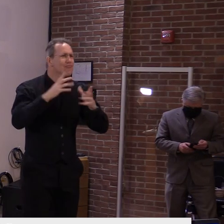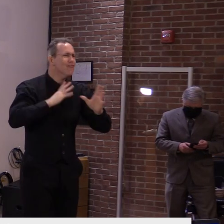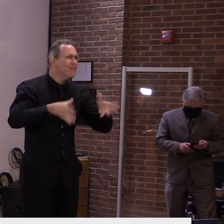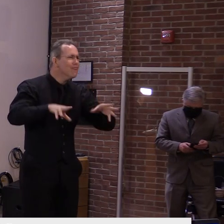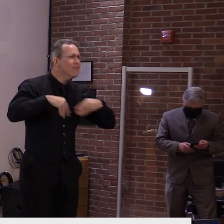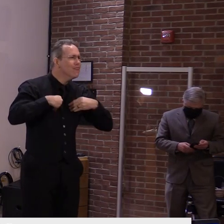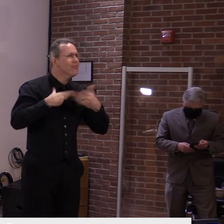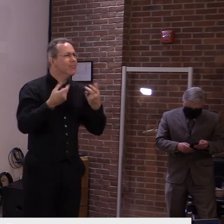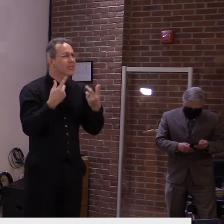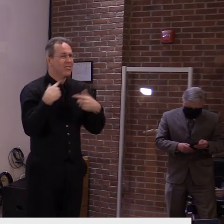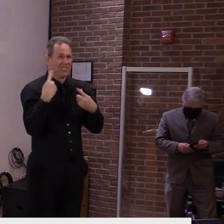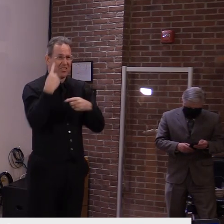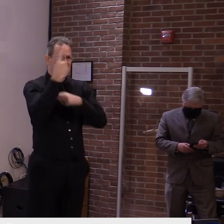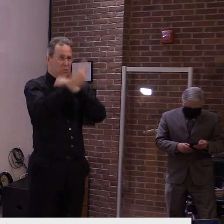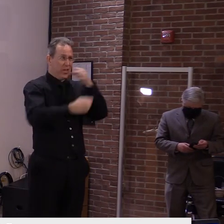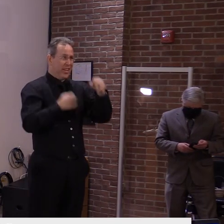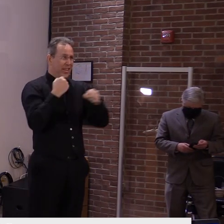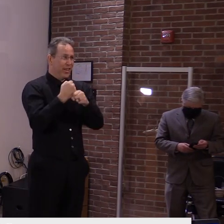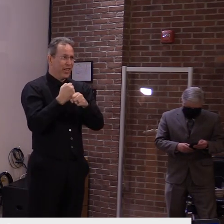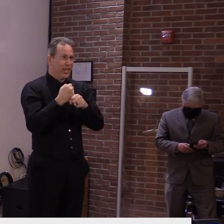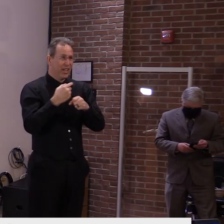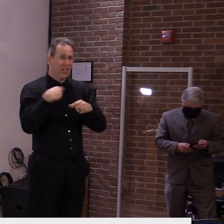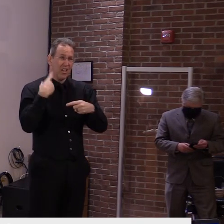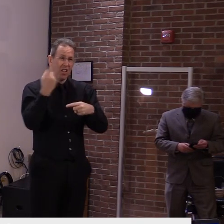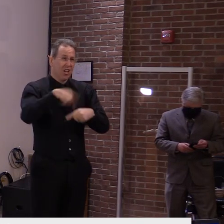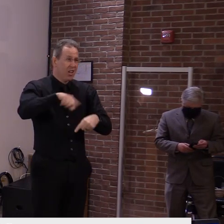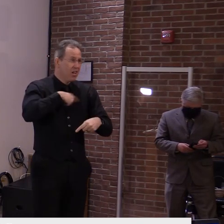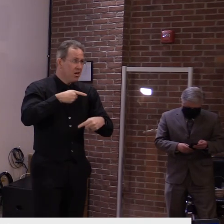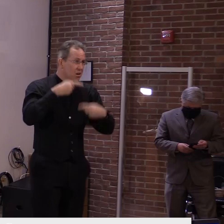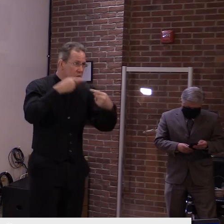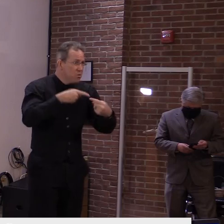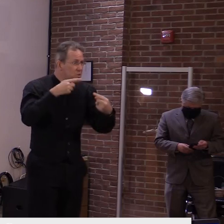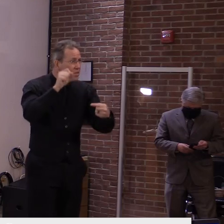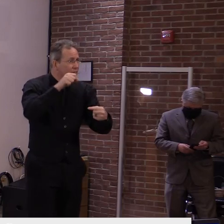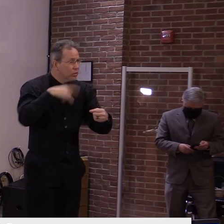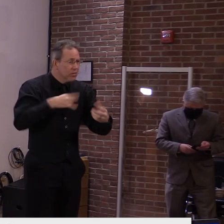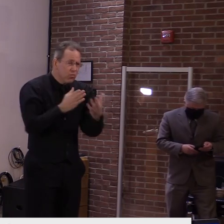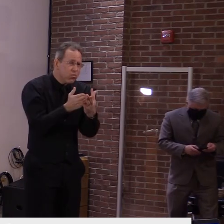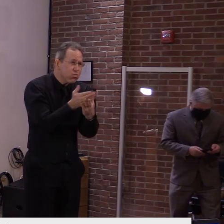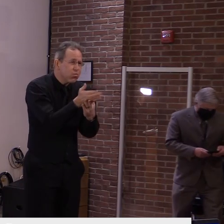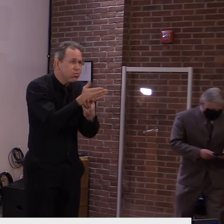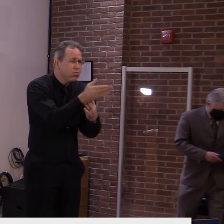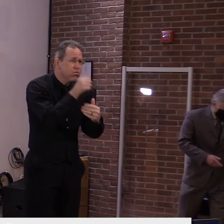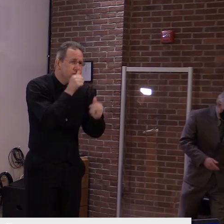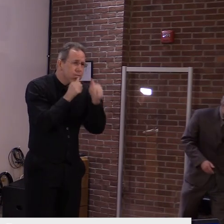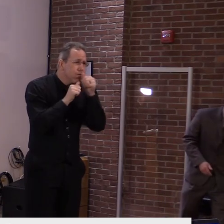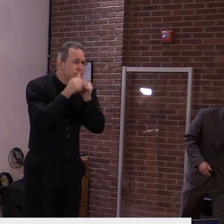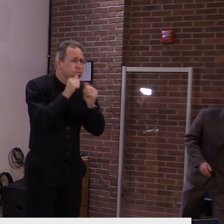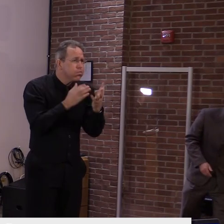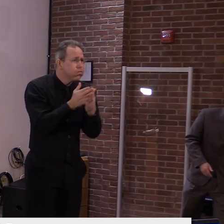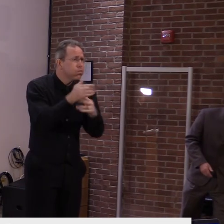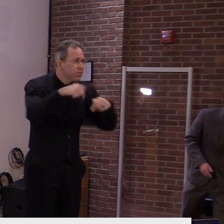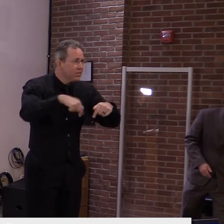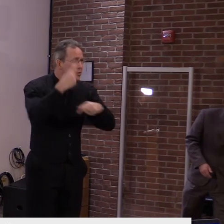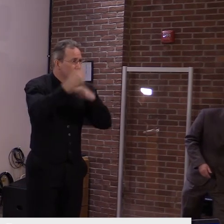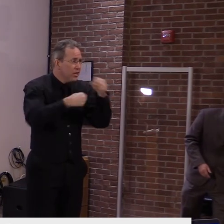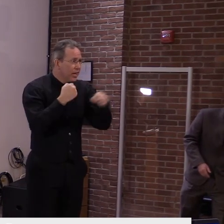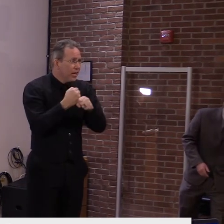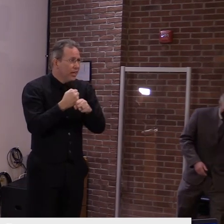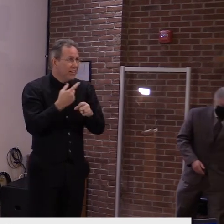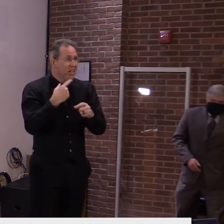had many battles along the way. Some we've won, some we've lost, but we see the end is near